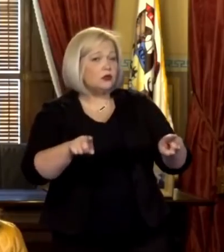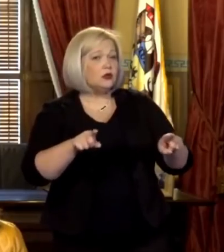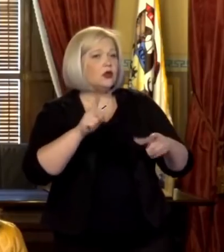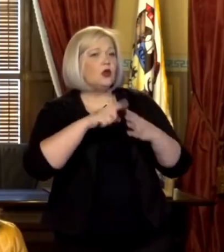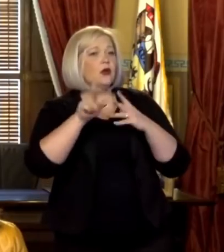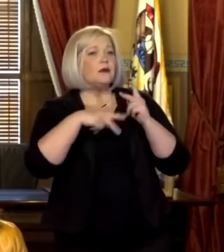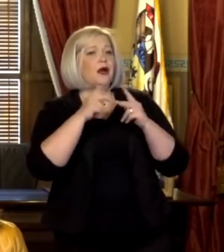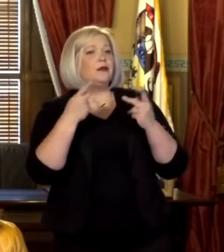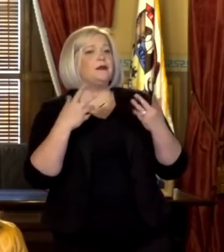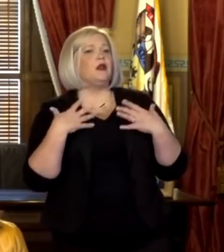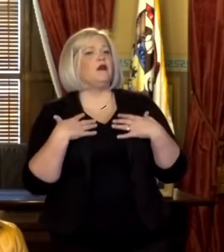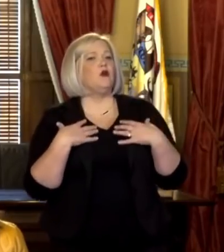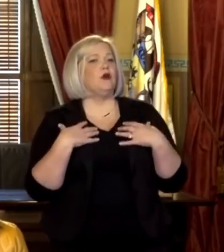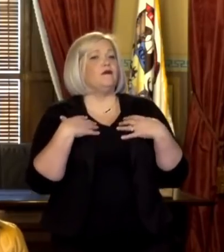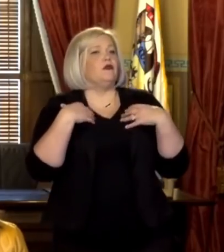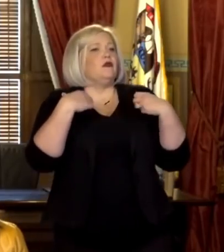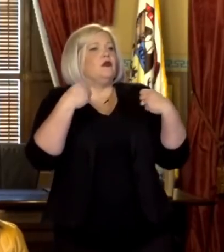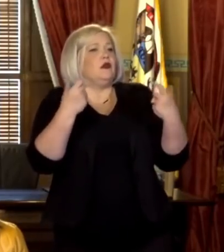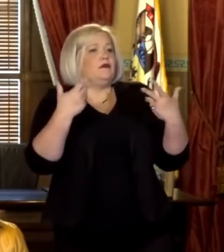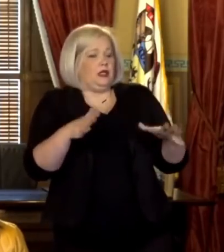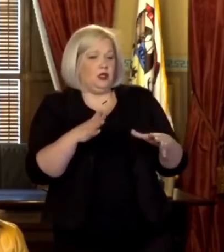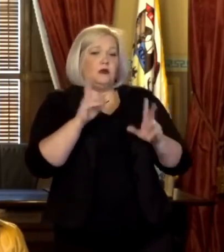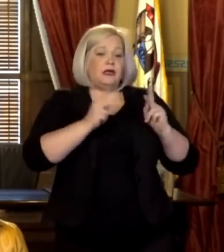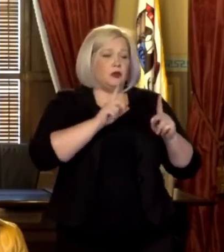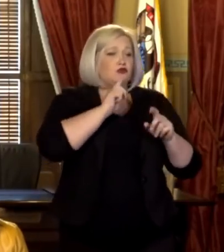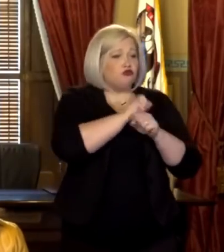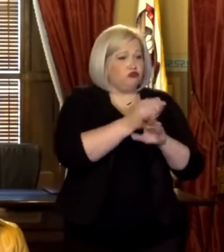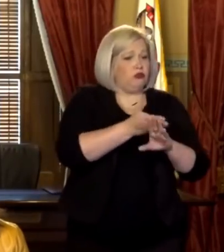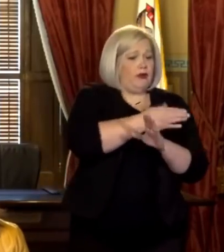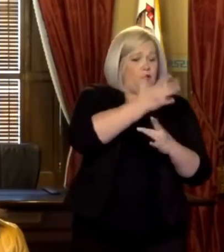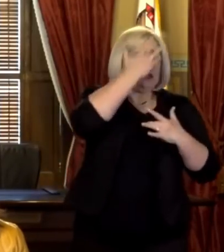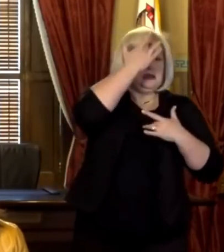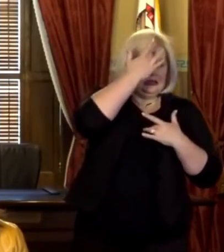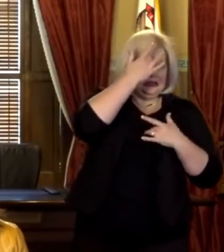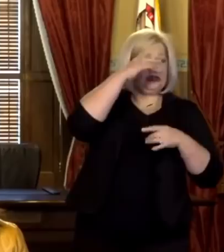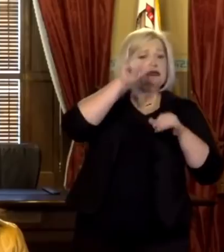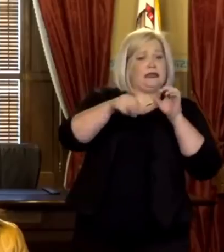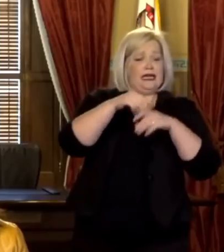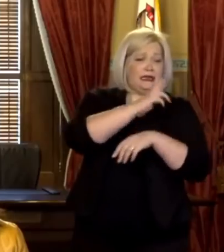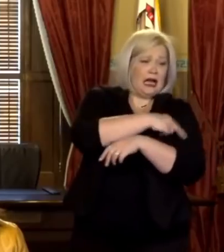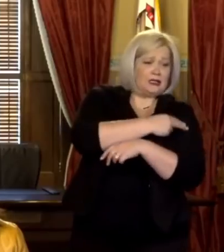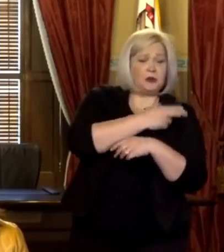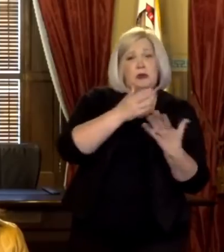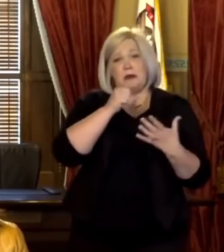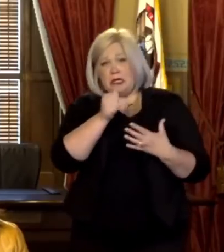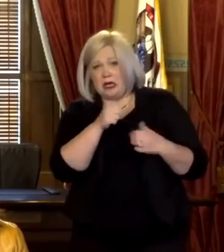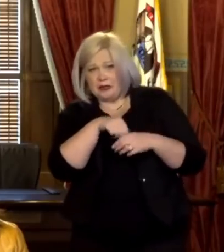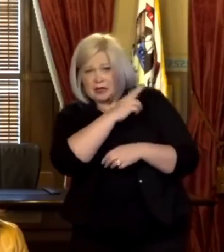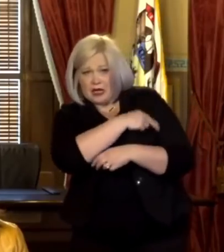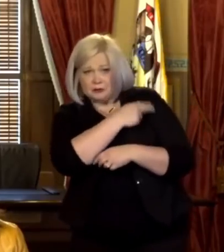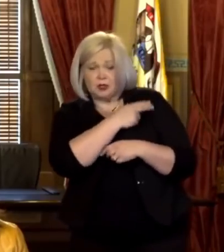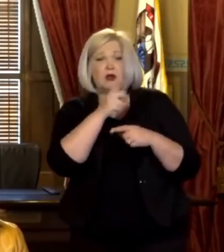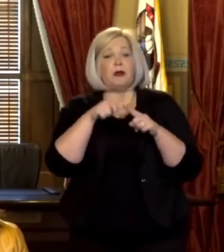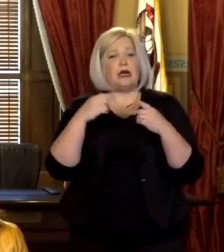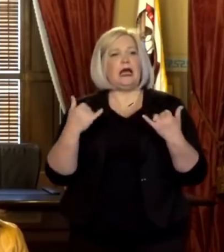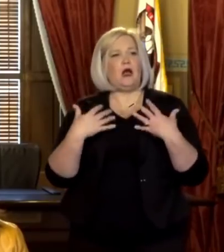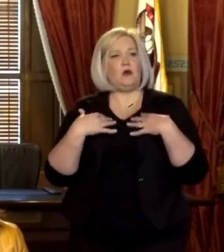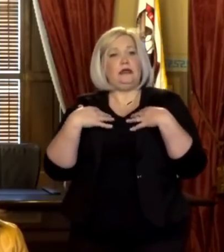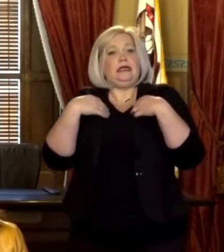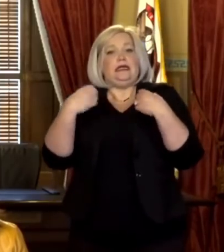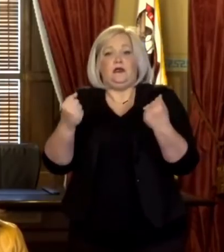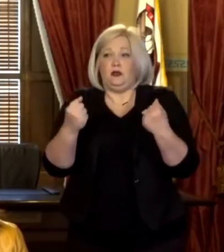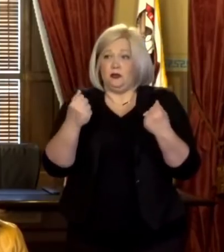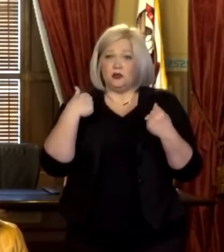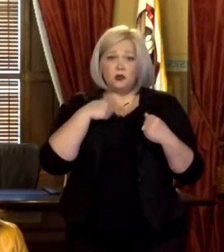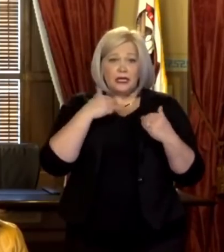people who have recovered? People who have been diagnosed, hospitalized, not hospitalized. Do we have any database on that? Do we know how many